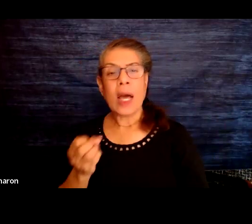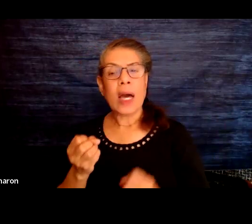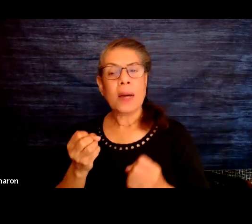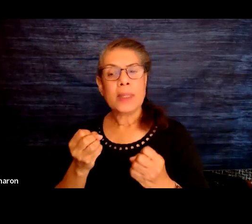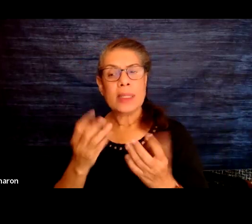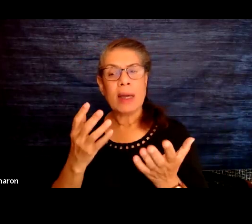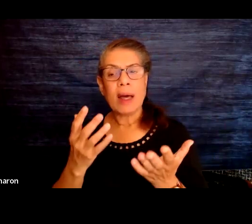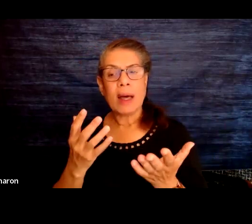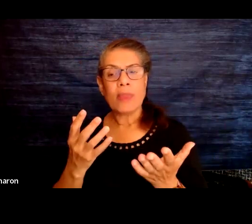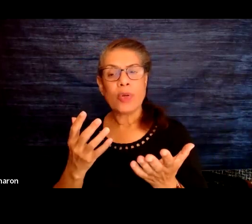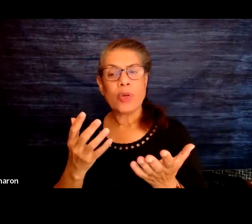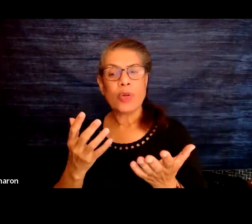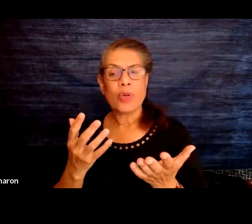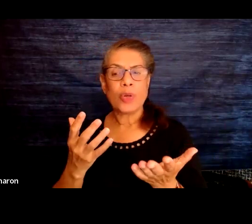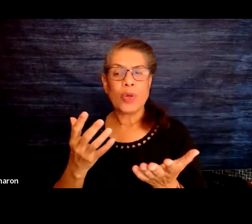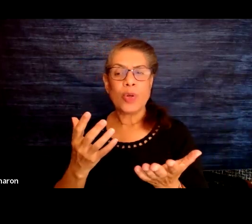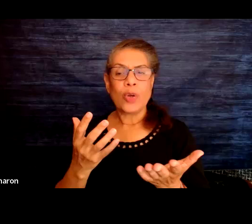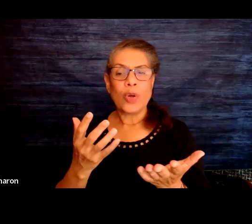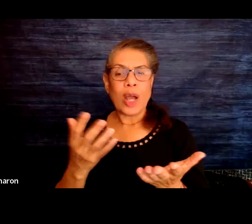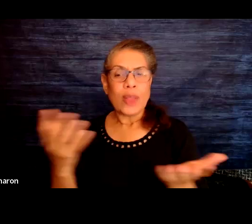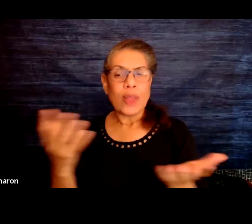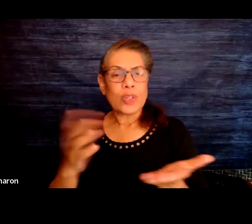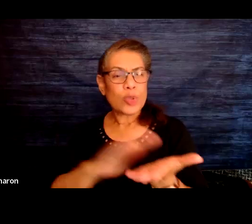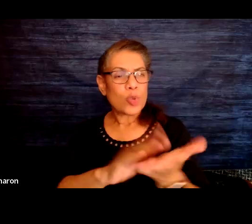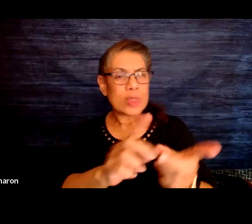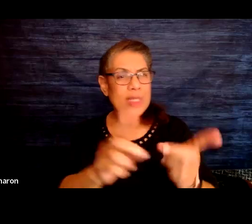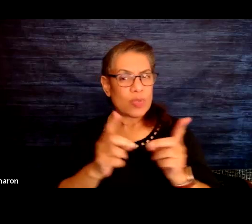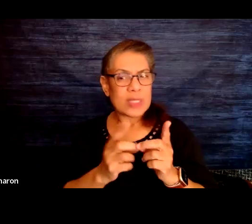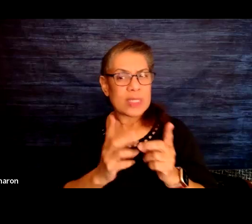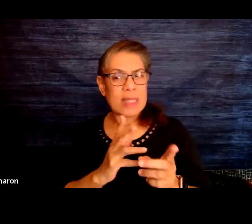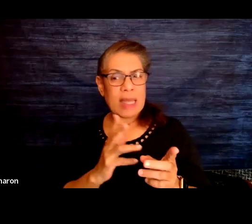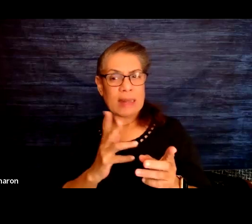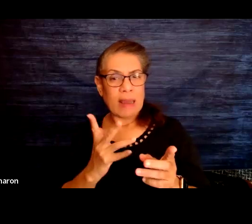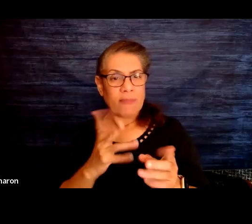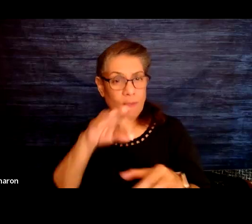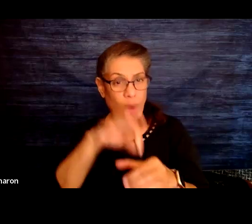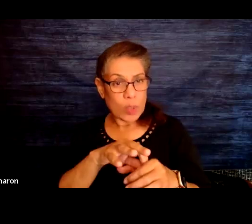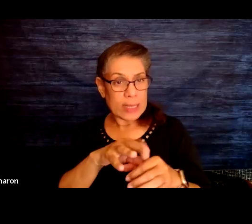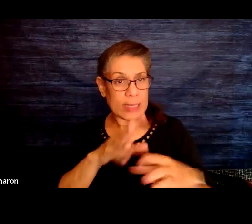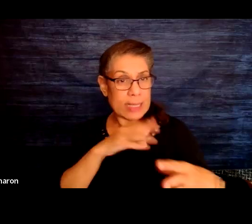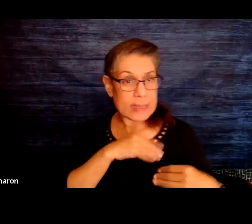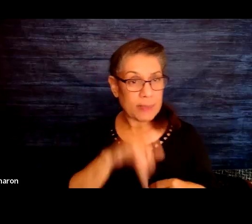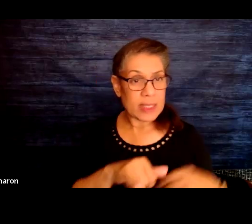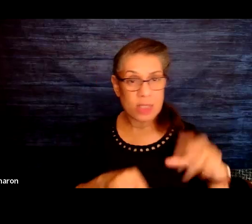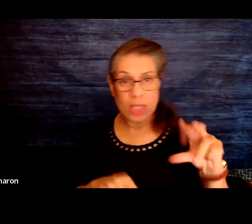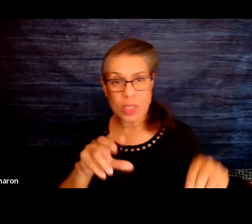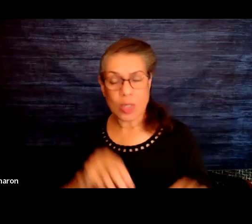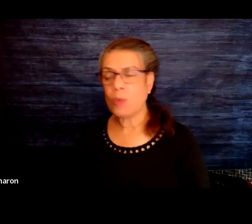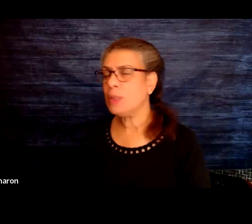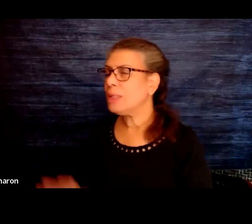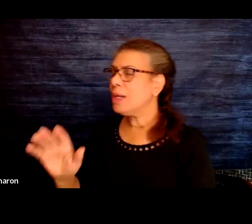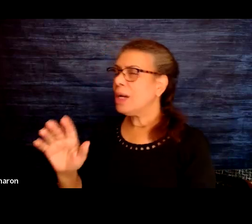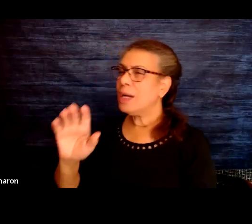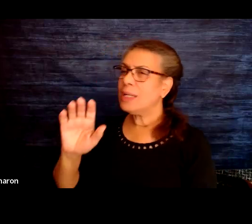as a guide, how are they facing similar challenge? I know the district. Yeah, it's interesting to try to get that data.